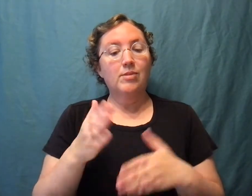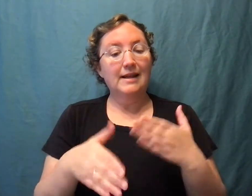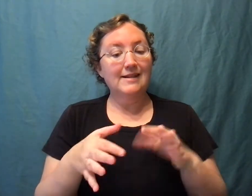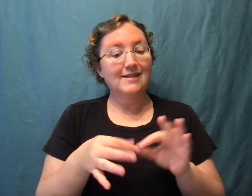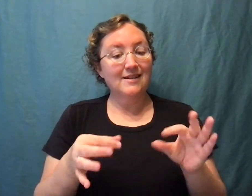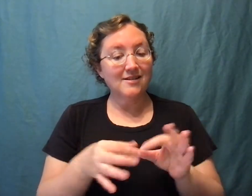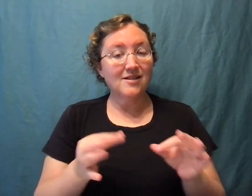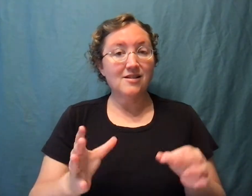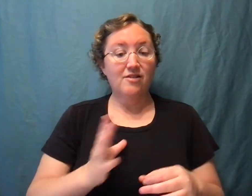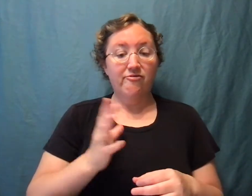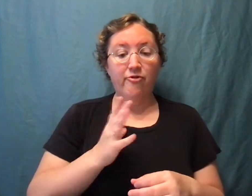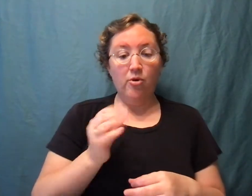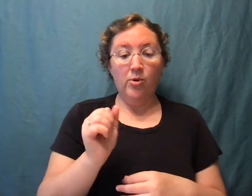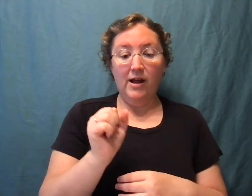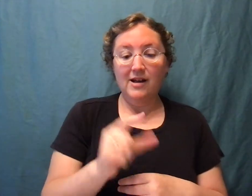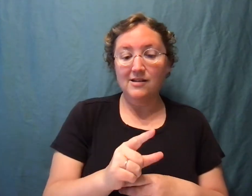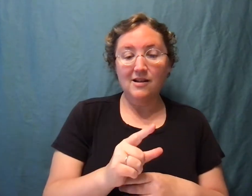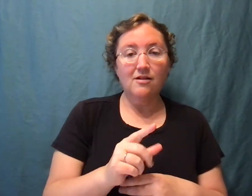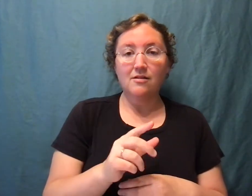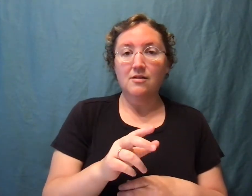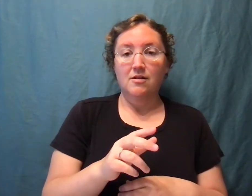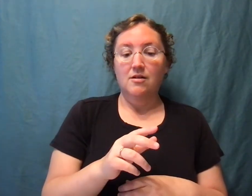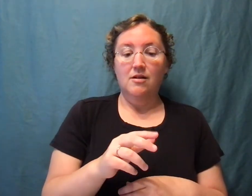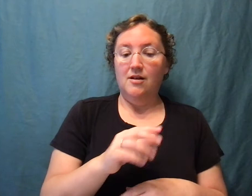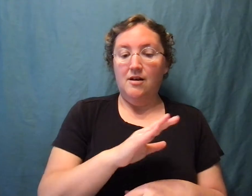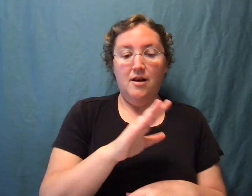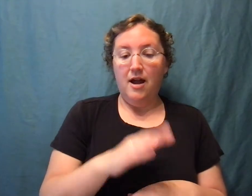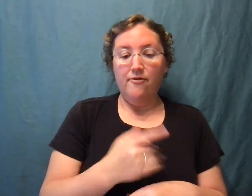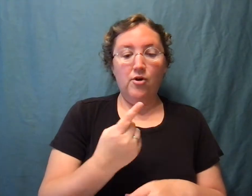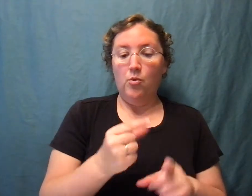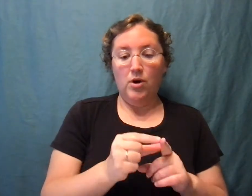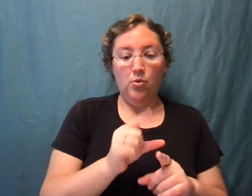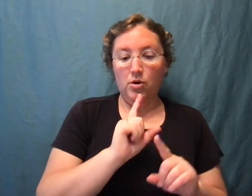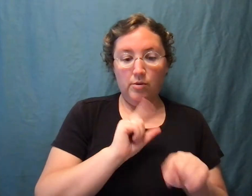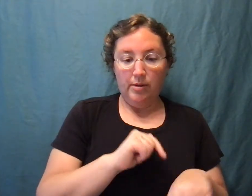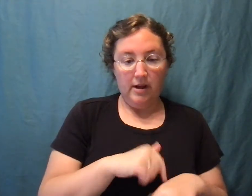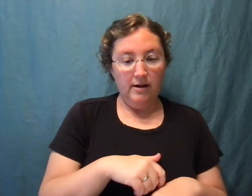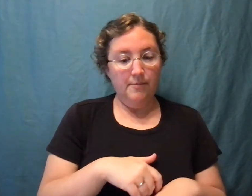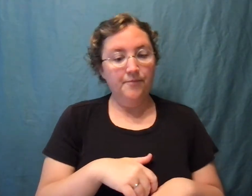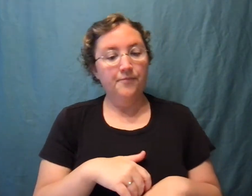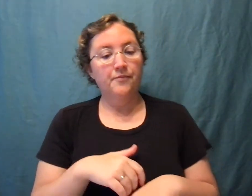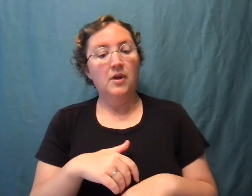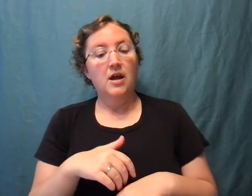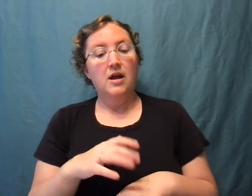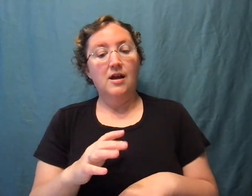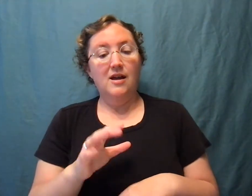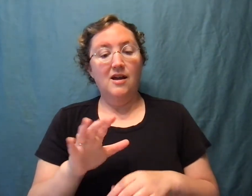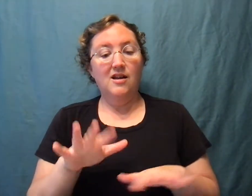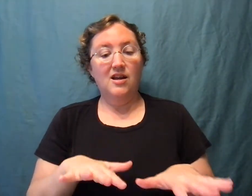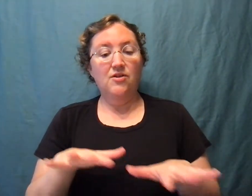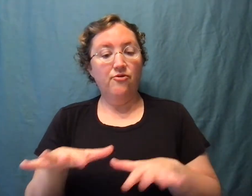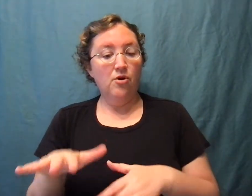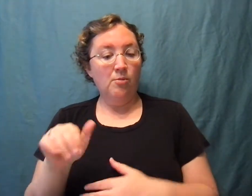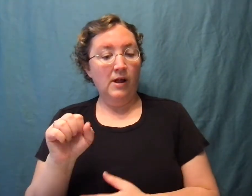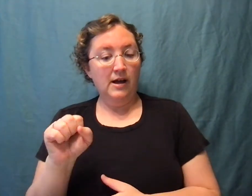Complete sentences in formal ASL, never a one-word reply. In informal